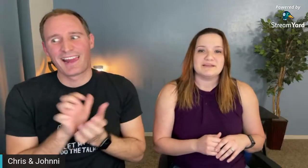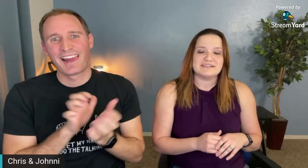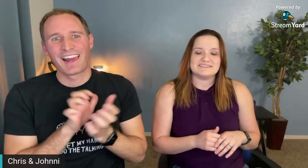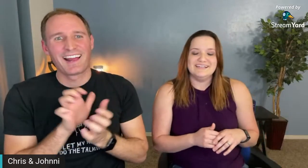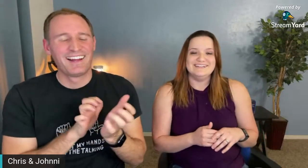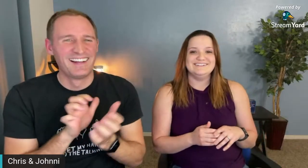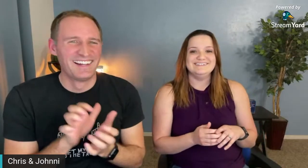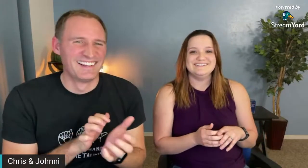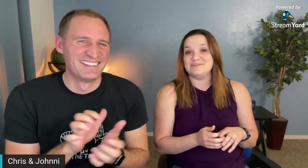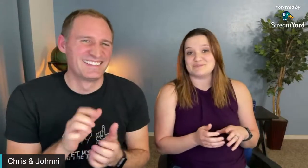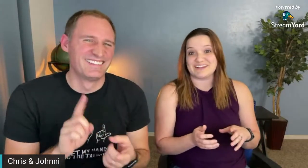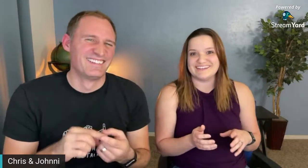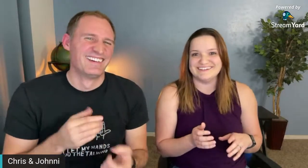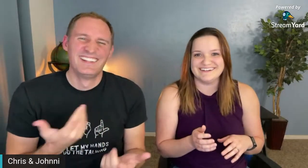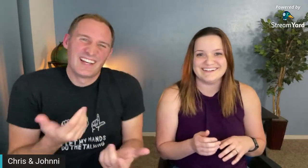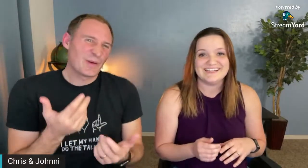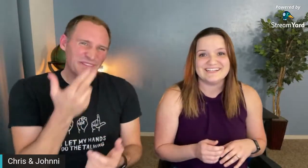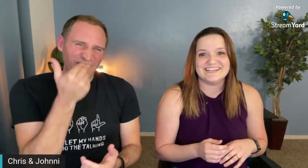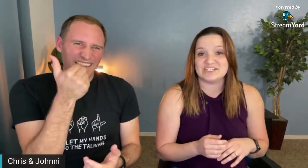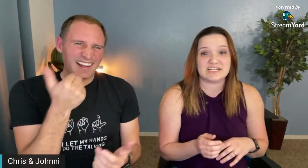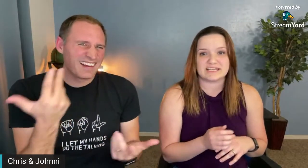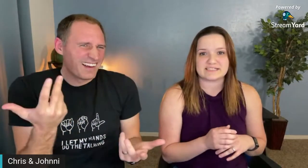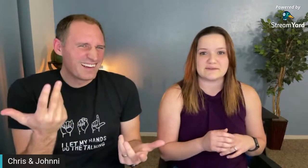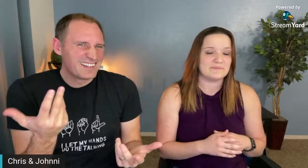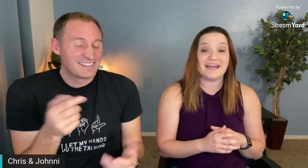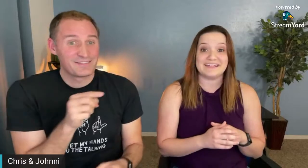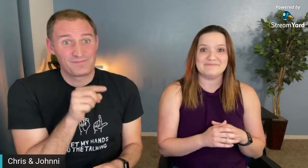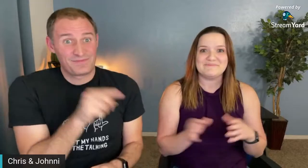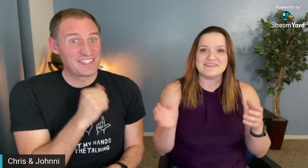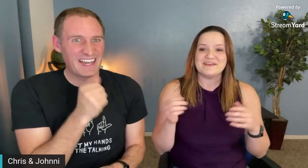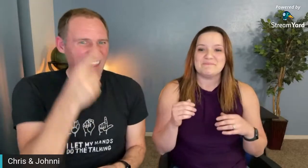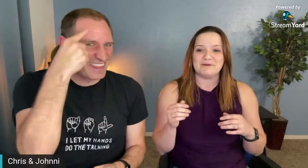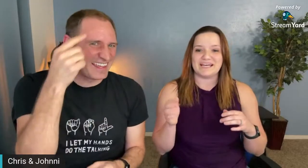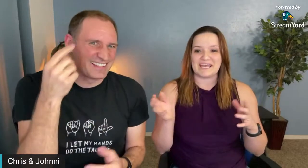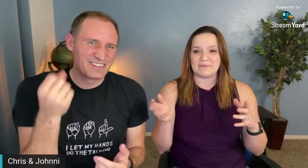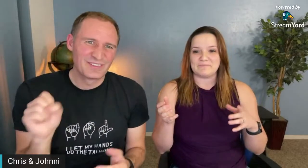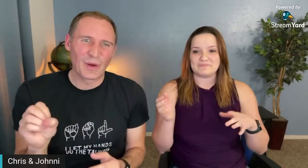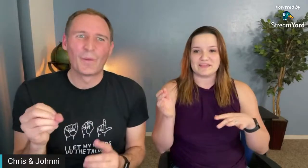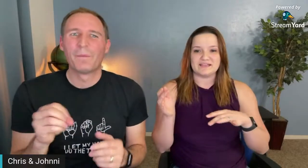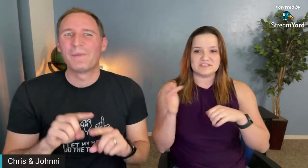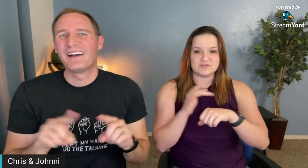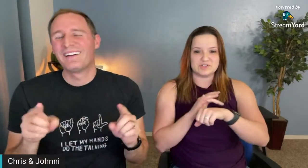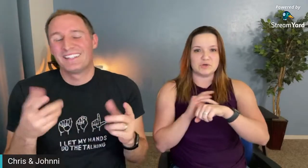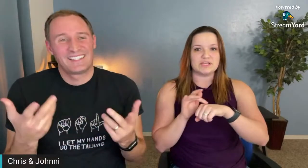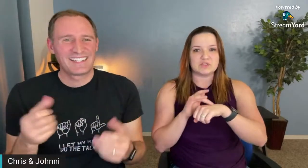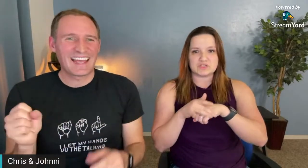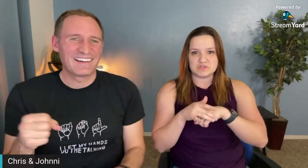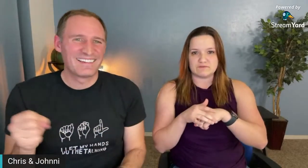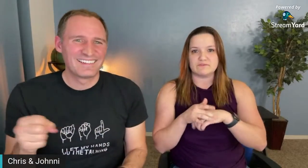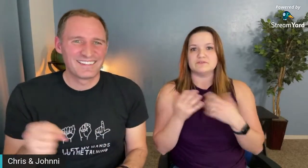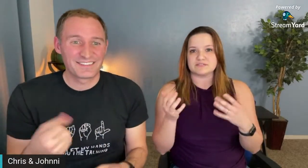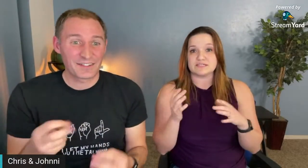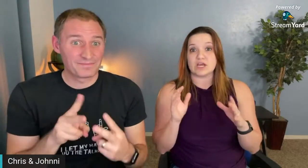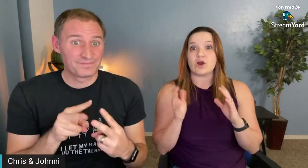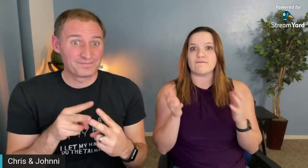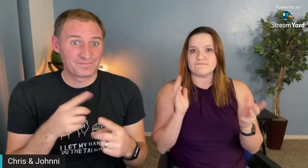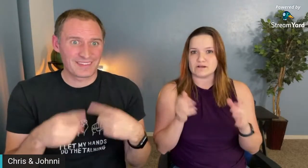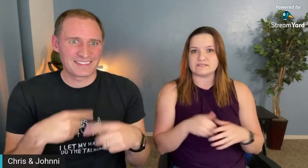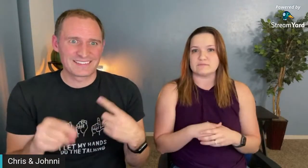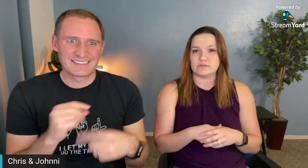because it was funny. She didn't think so. I did. But yeah. So don't get those two confused, because they are very similar.